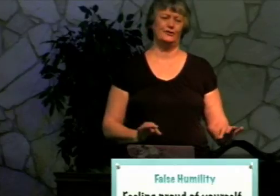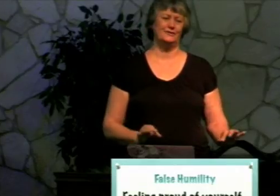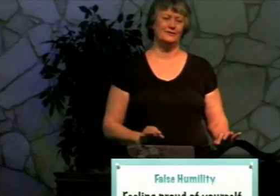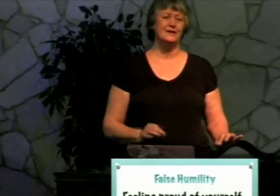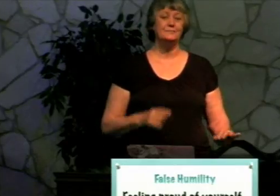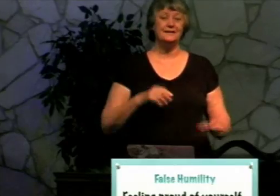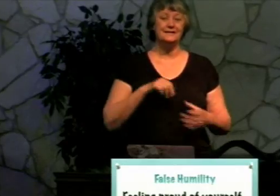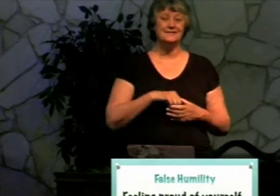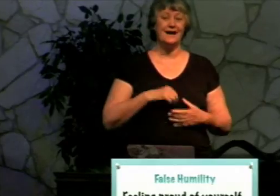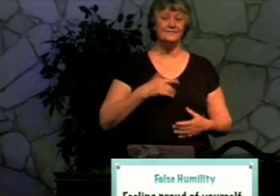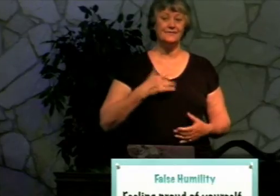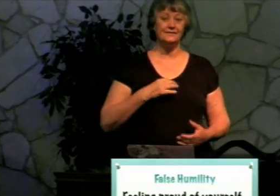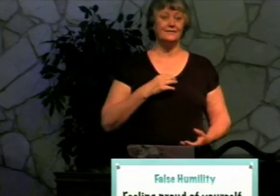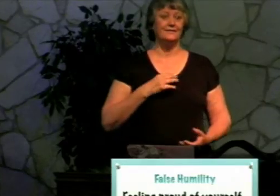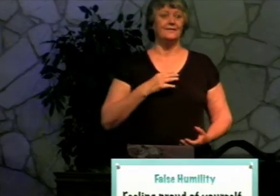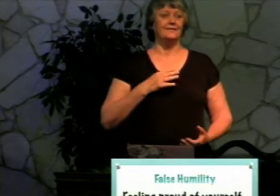nothing. But inside feeling,